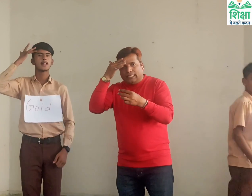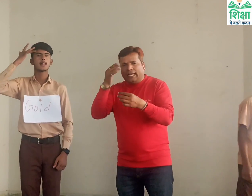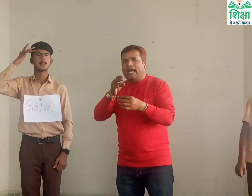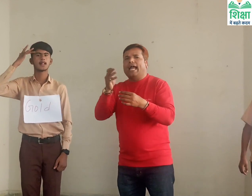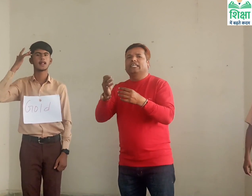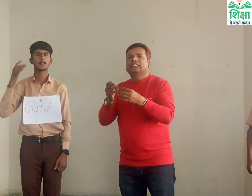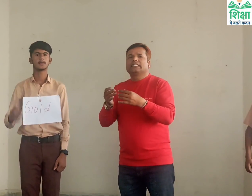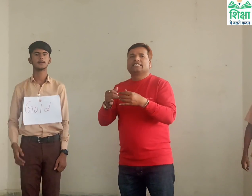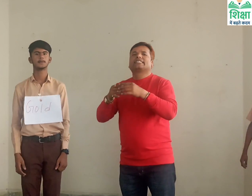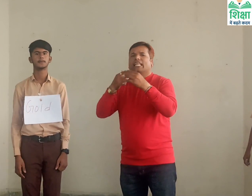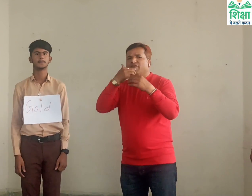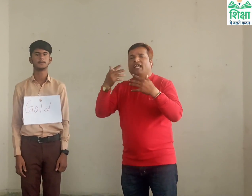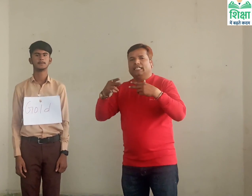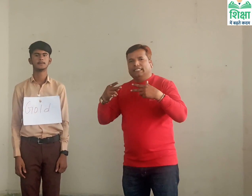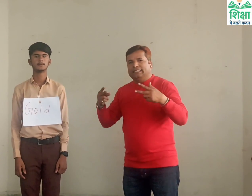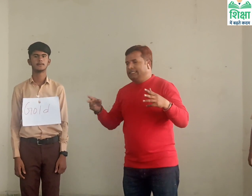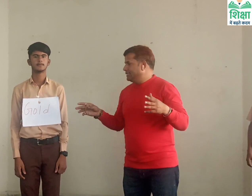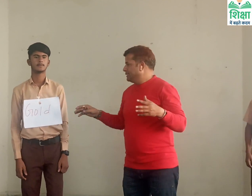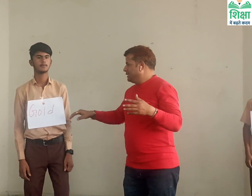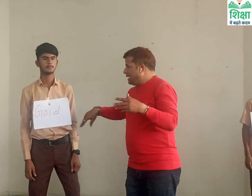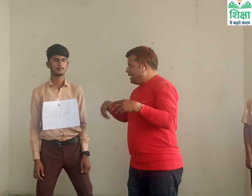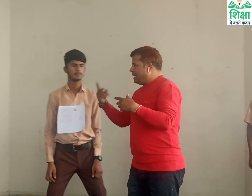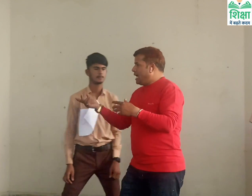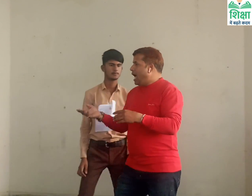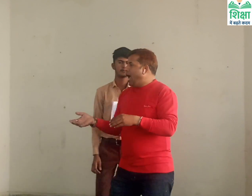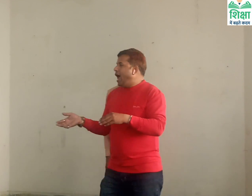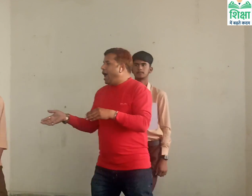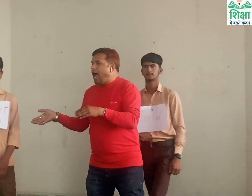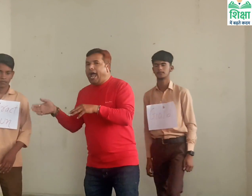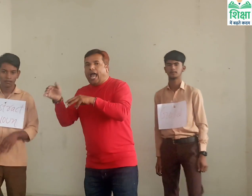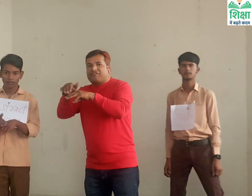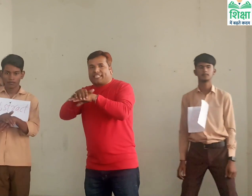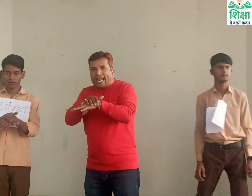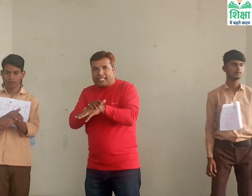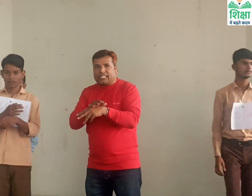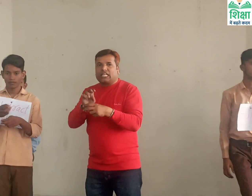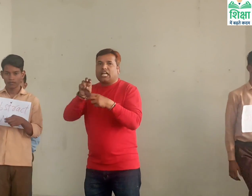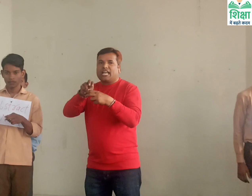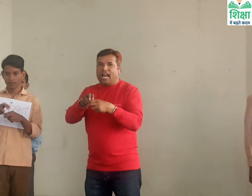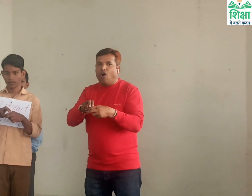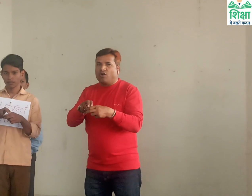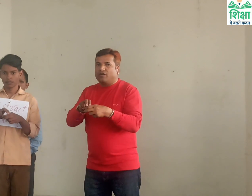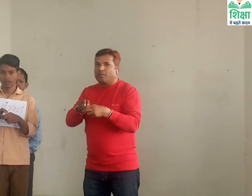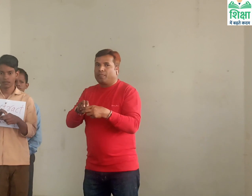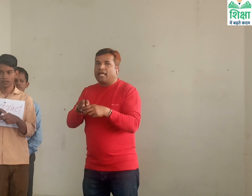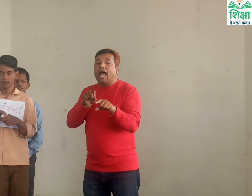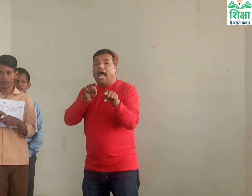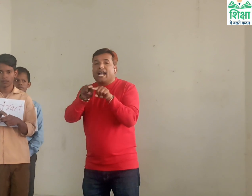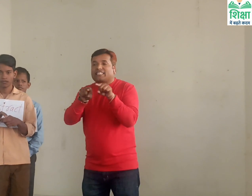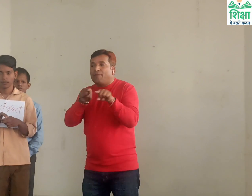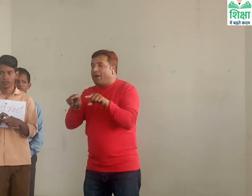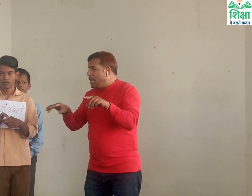and silver, abstract, noun, example,